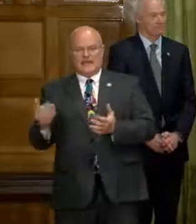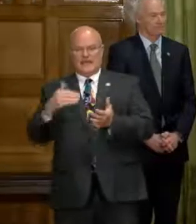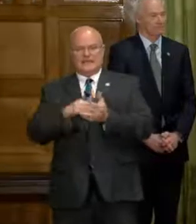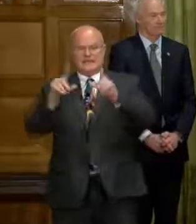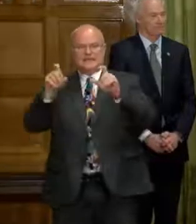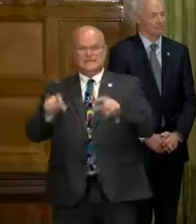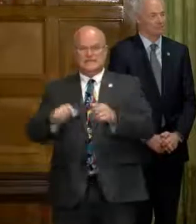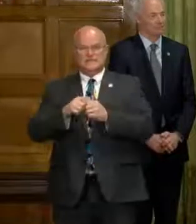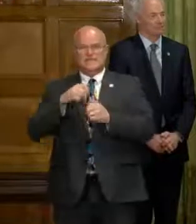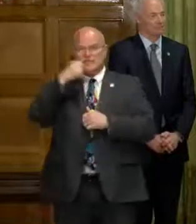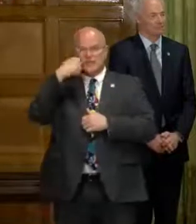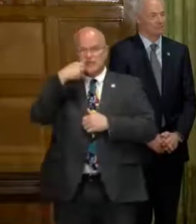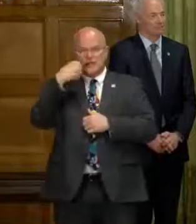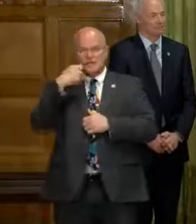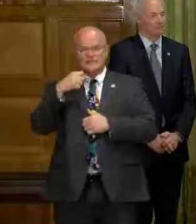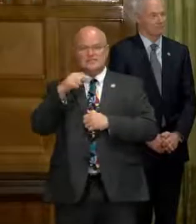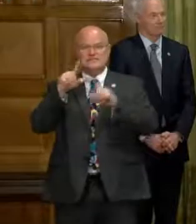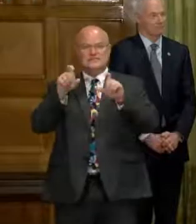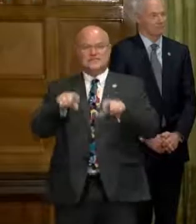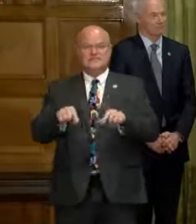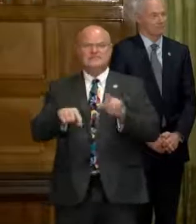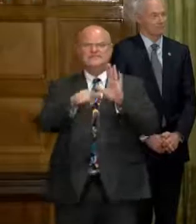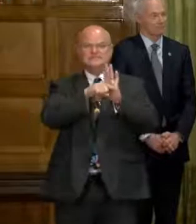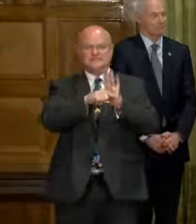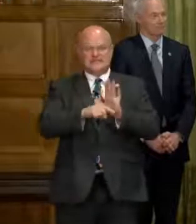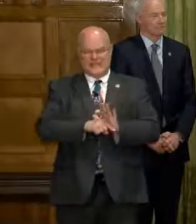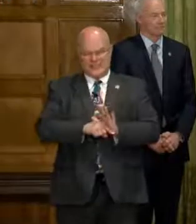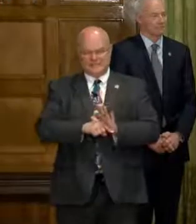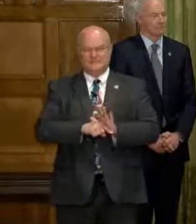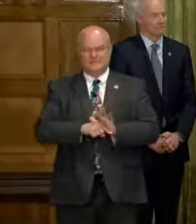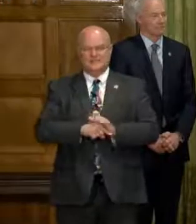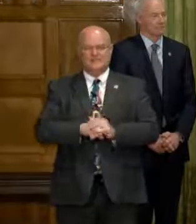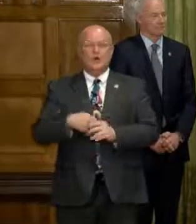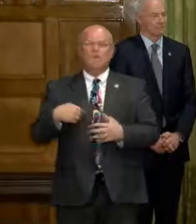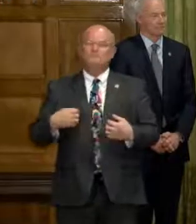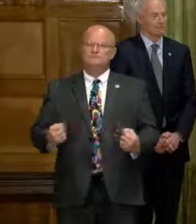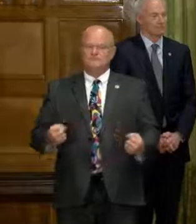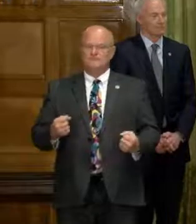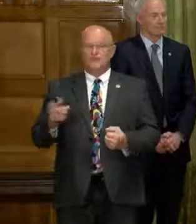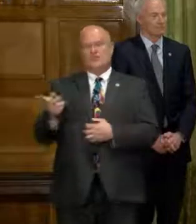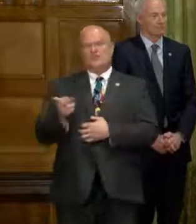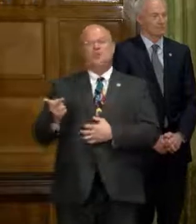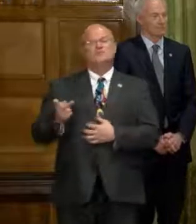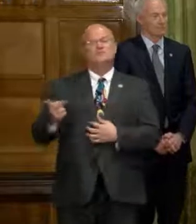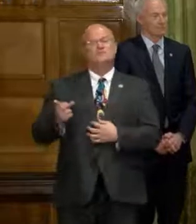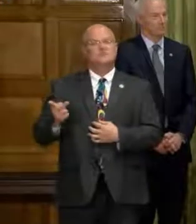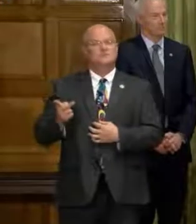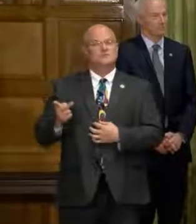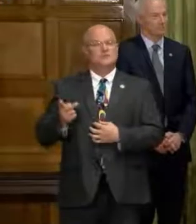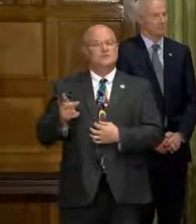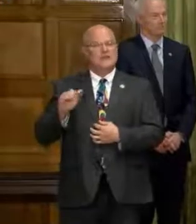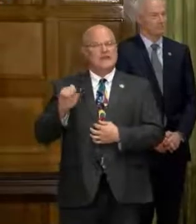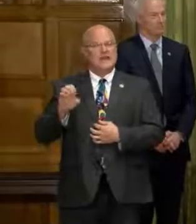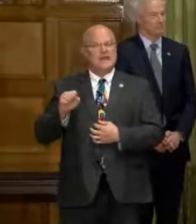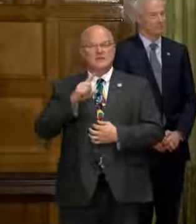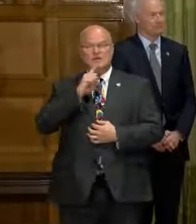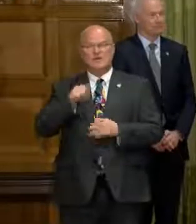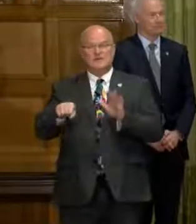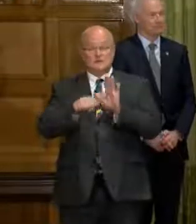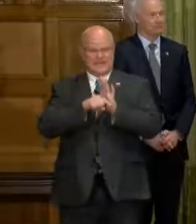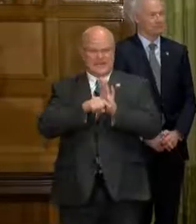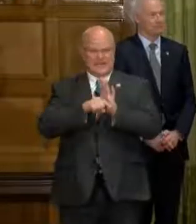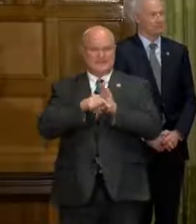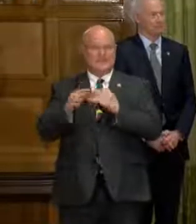a serologic test, an antibody test, and that was also negative. So we're confident that those cases were